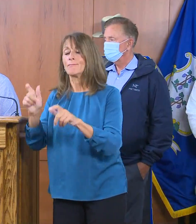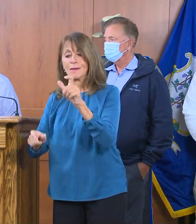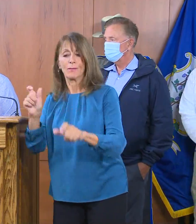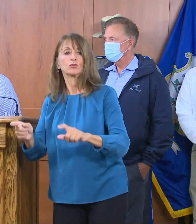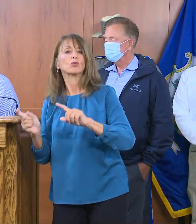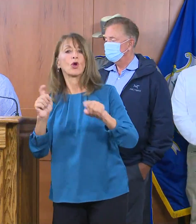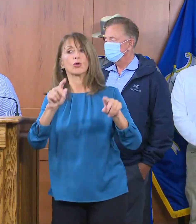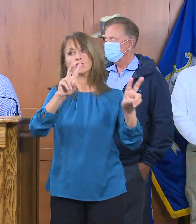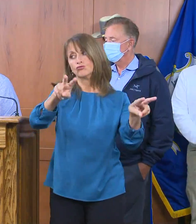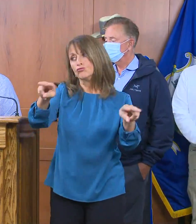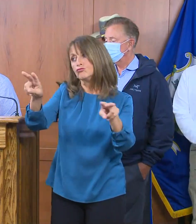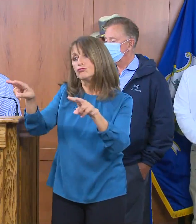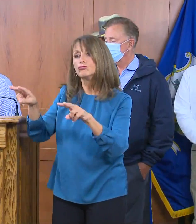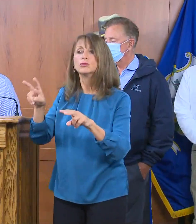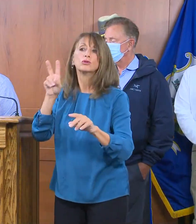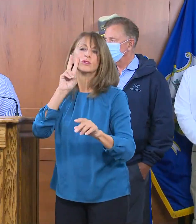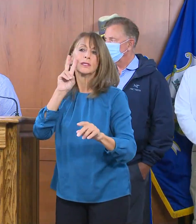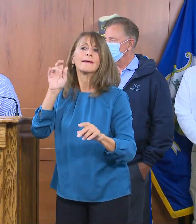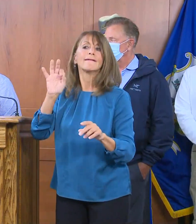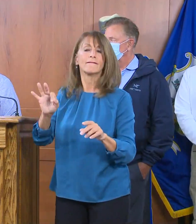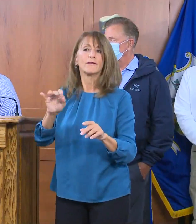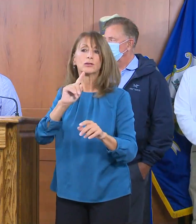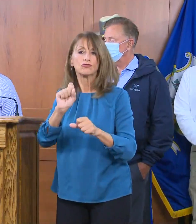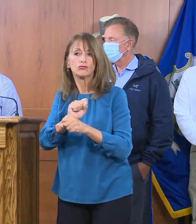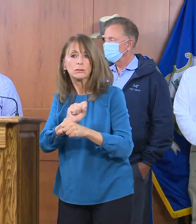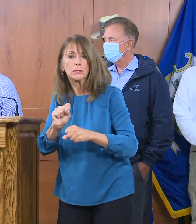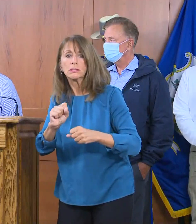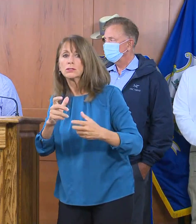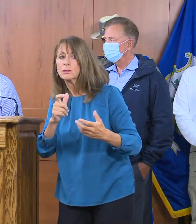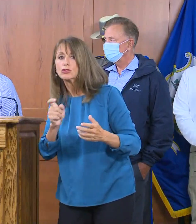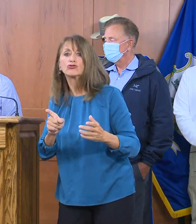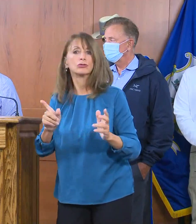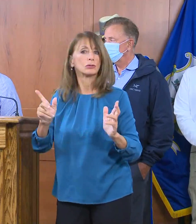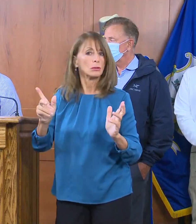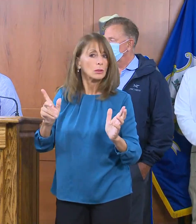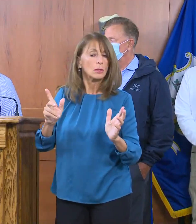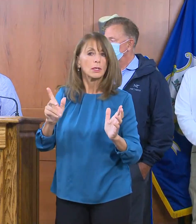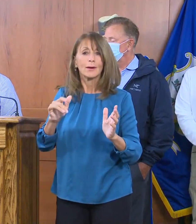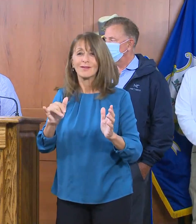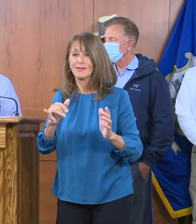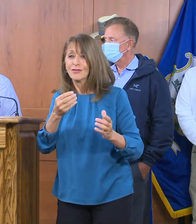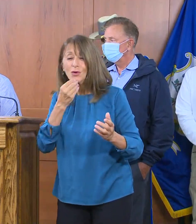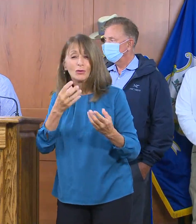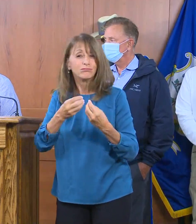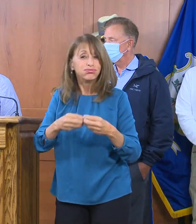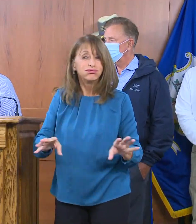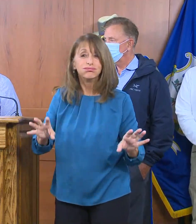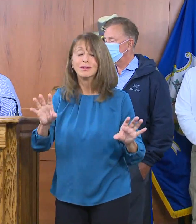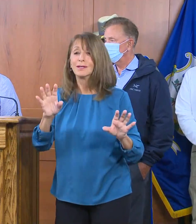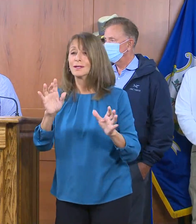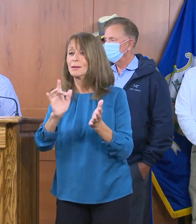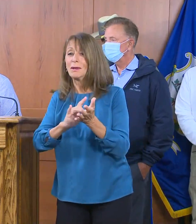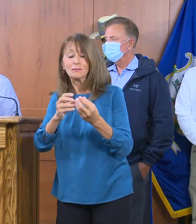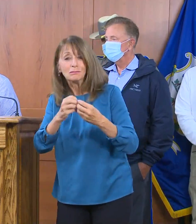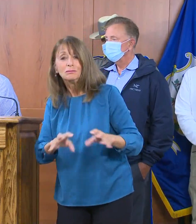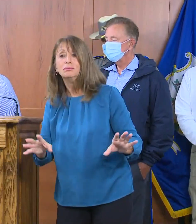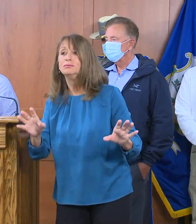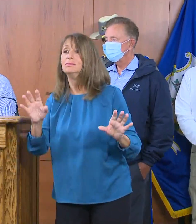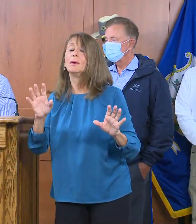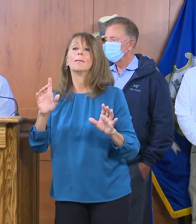and that they have to get those damage assessors out into the field as soon as it's safe to do so. So once the storm moves out of the